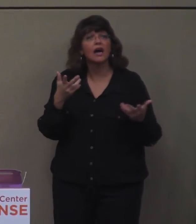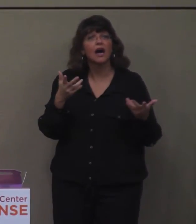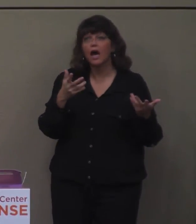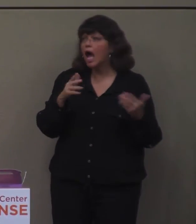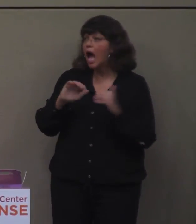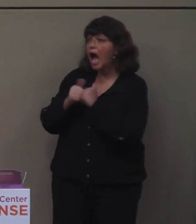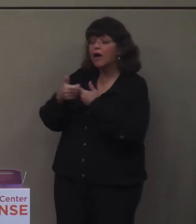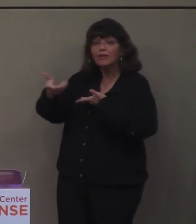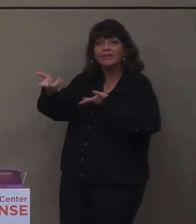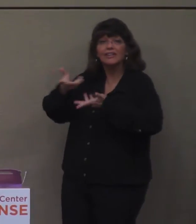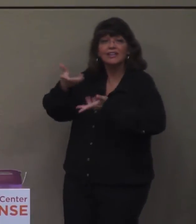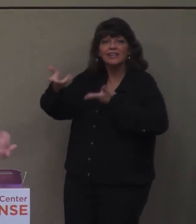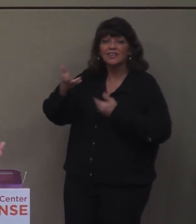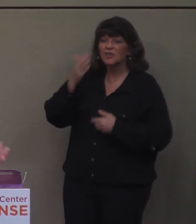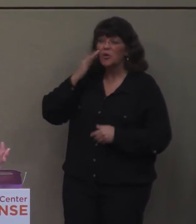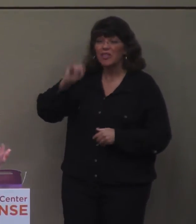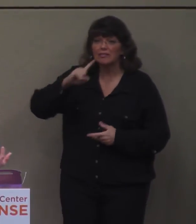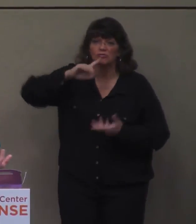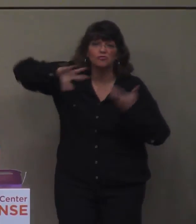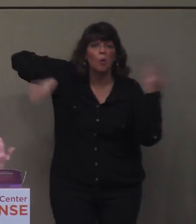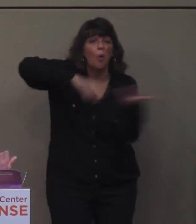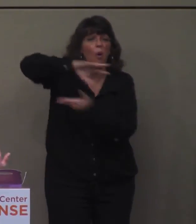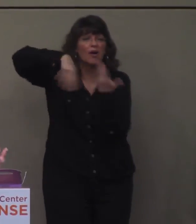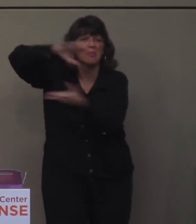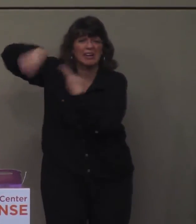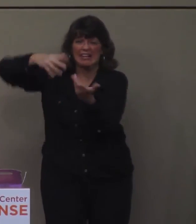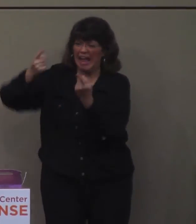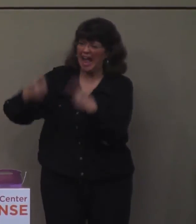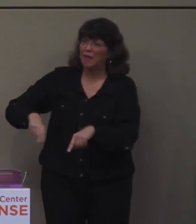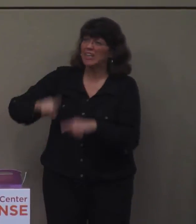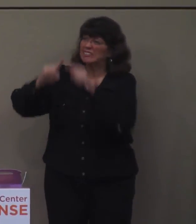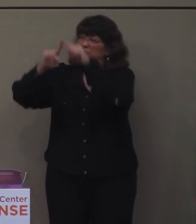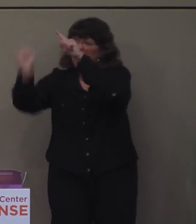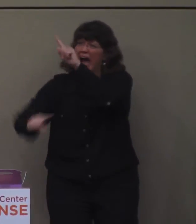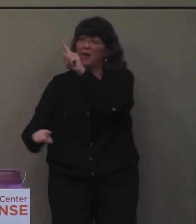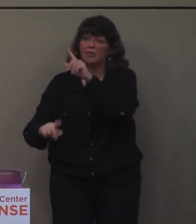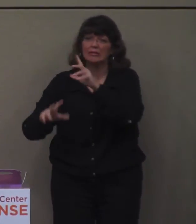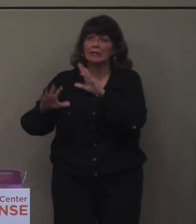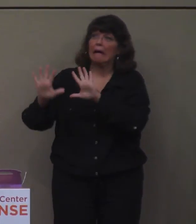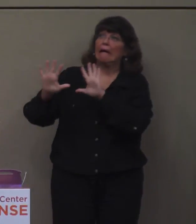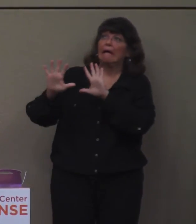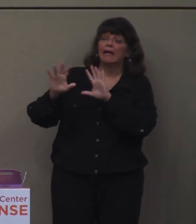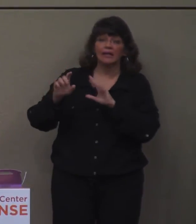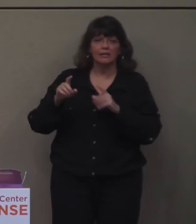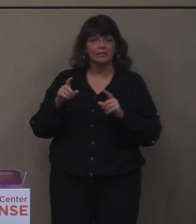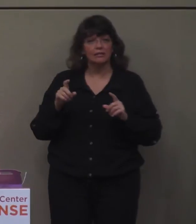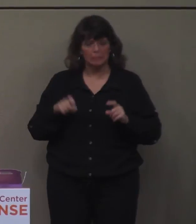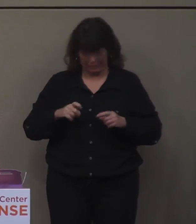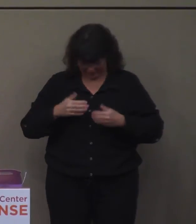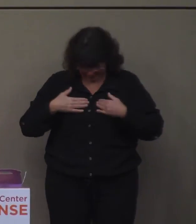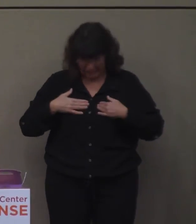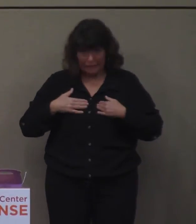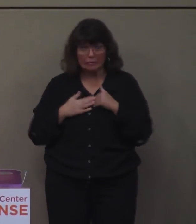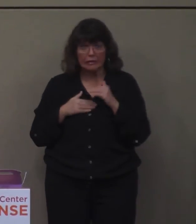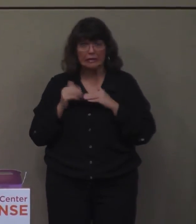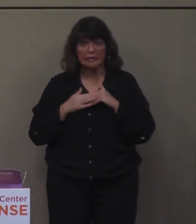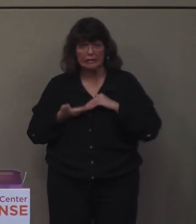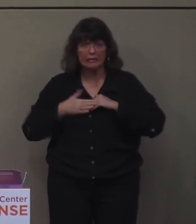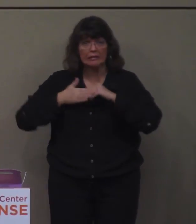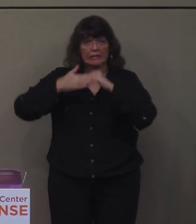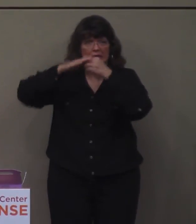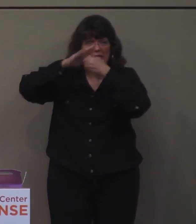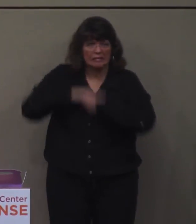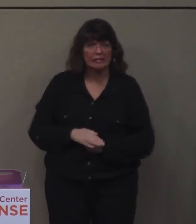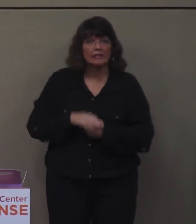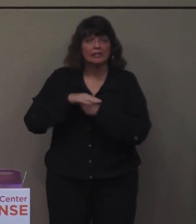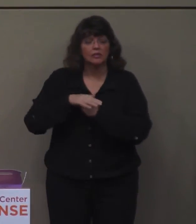it feels anxious. We feel out of control, but we have to remember that we have the light in us and we can be strong